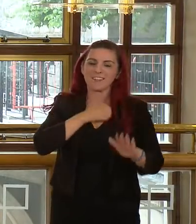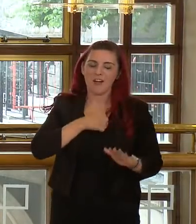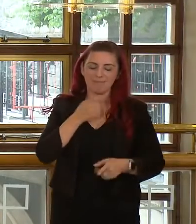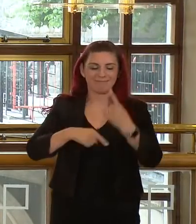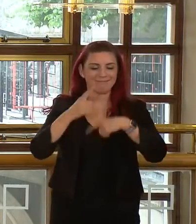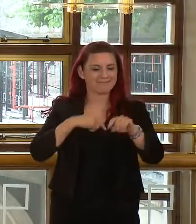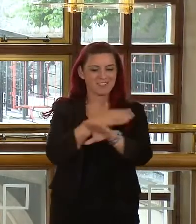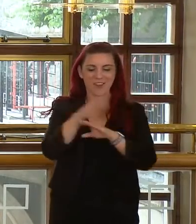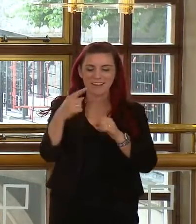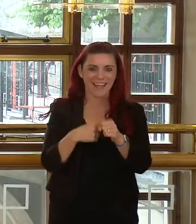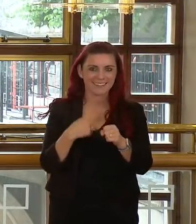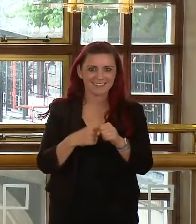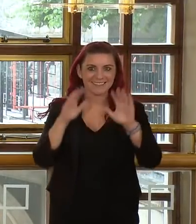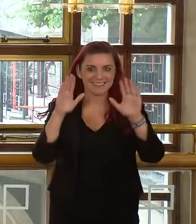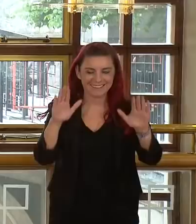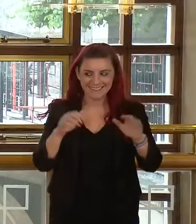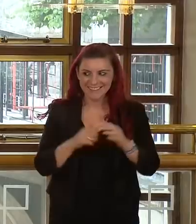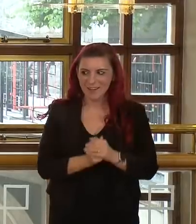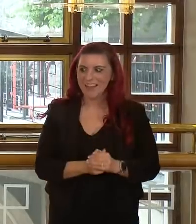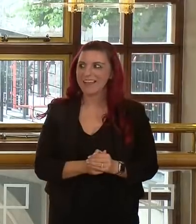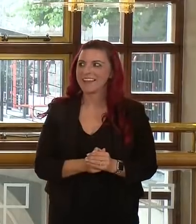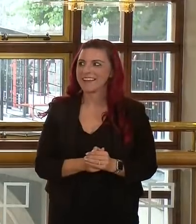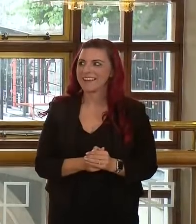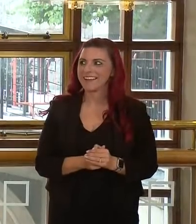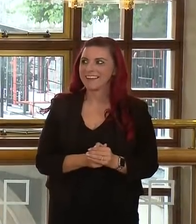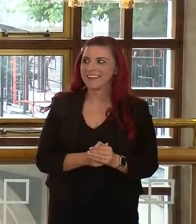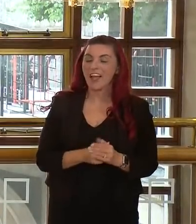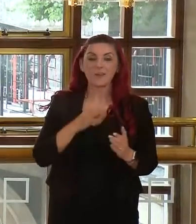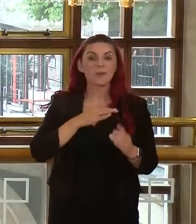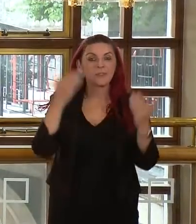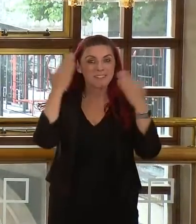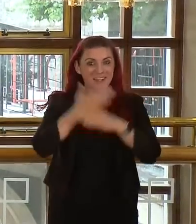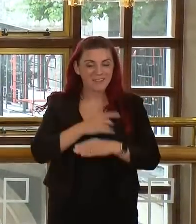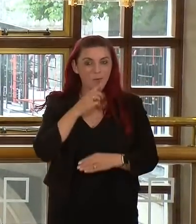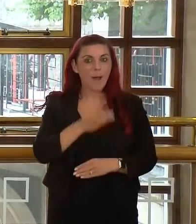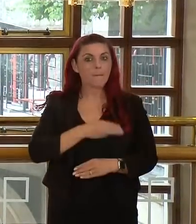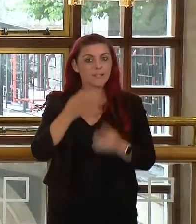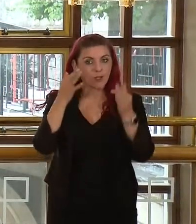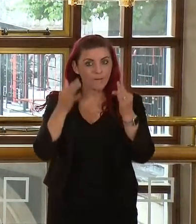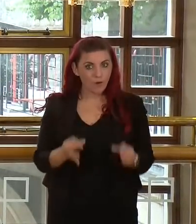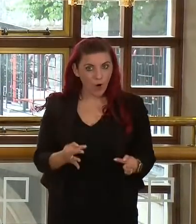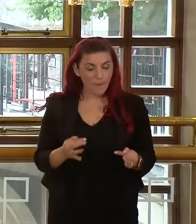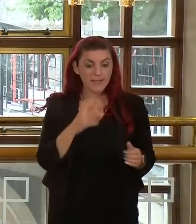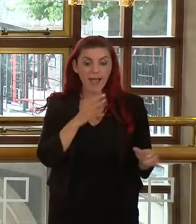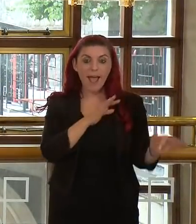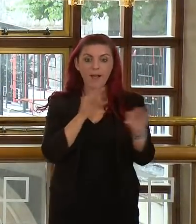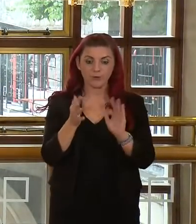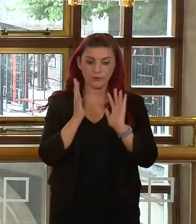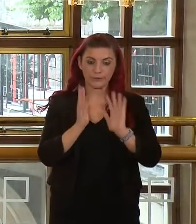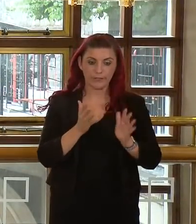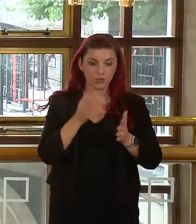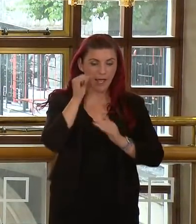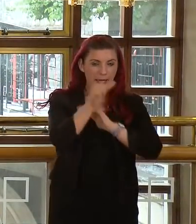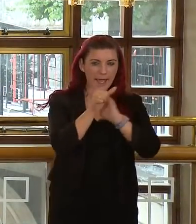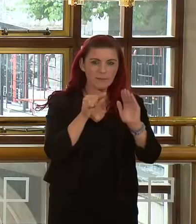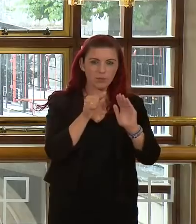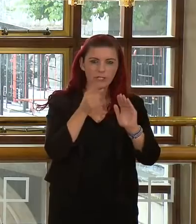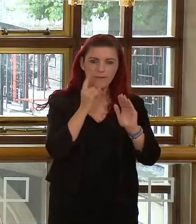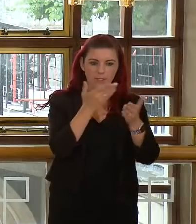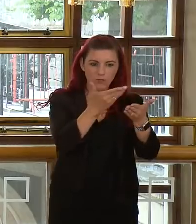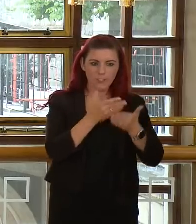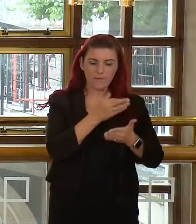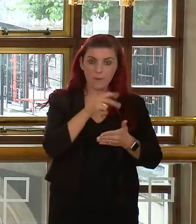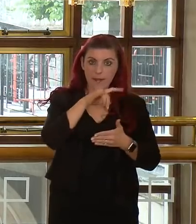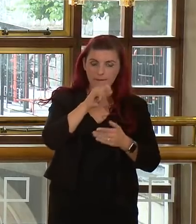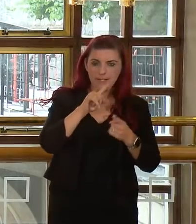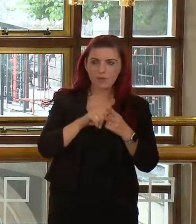start again. Thanks, Phil. Good evening. I'm pleased to confirm that following the expert advice of NEFIT and reports